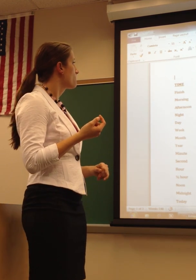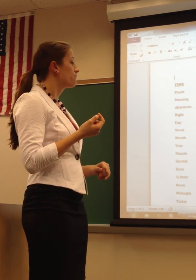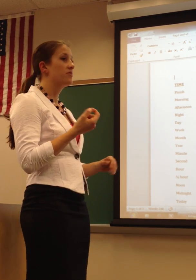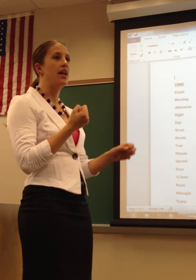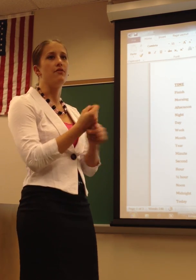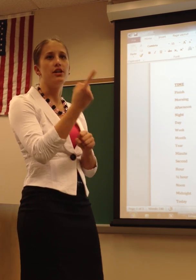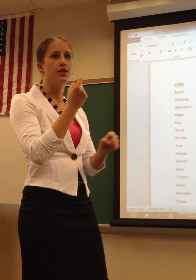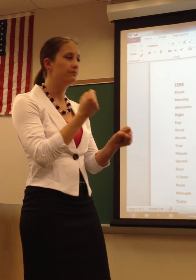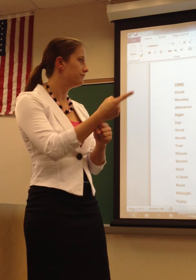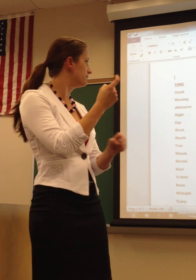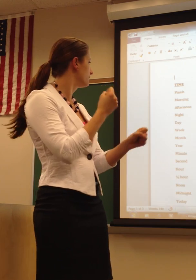Every year?